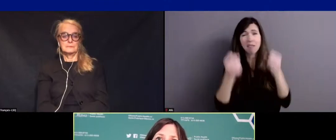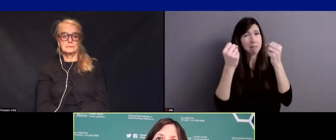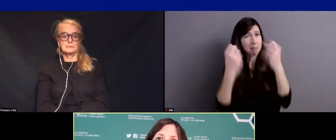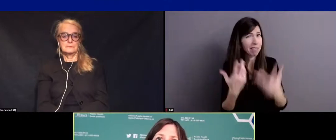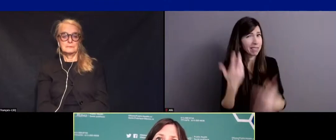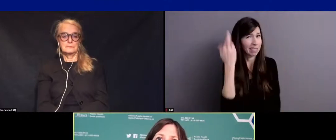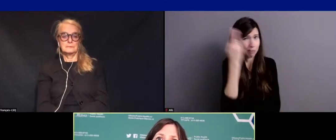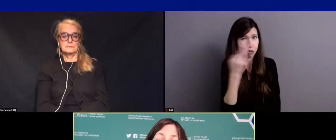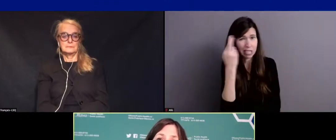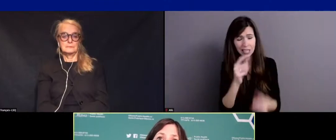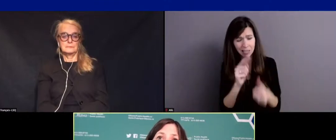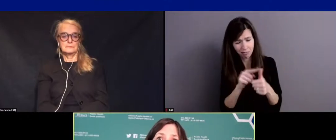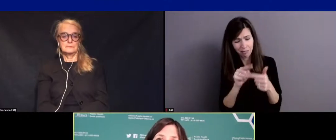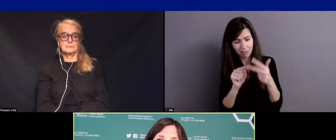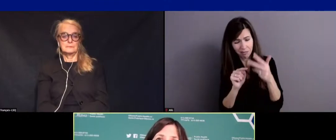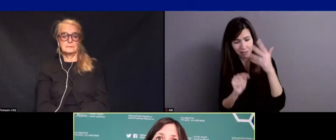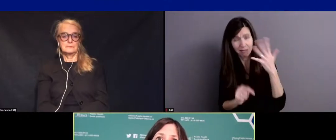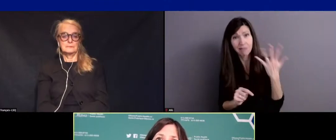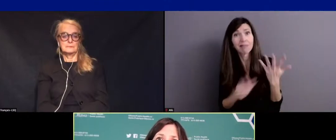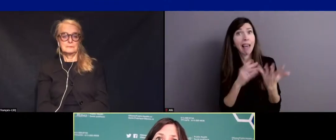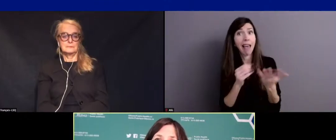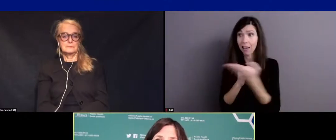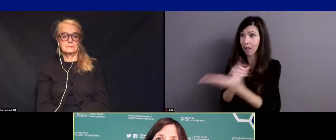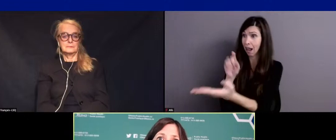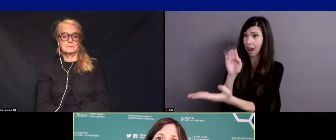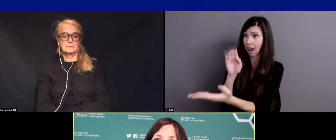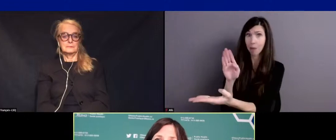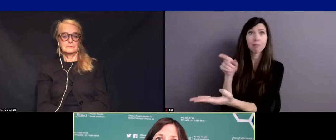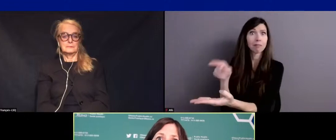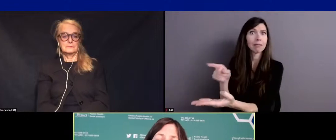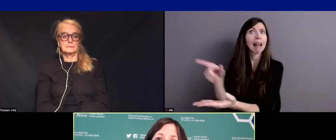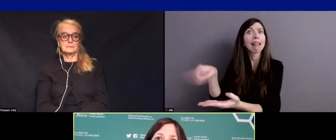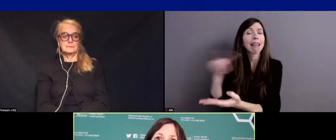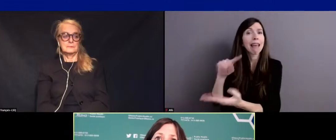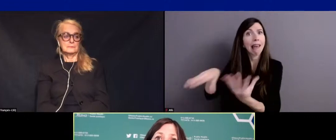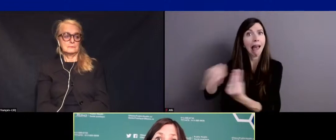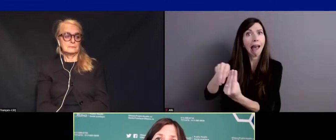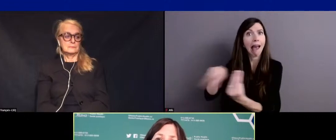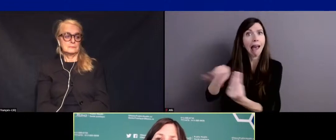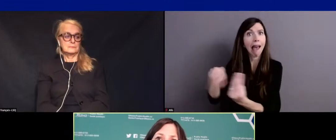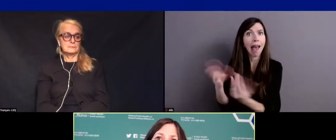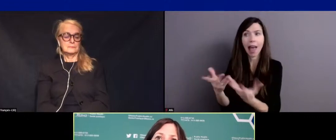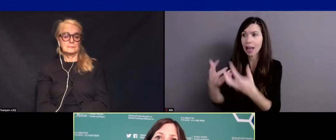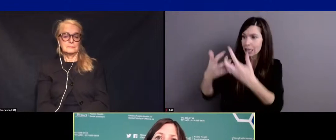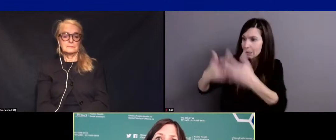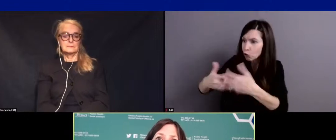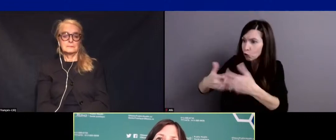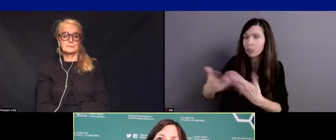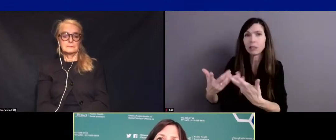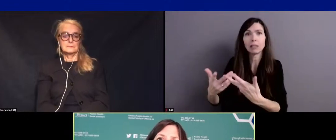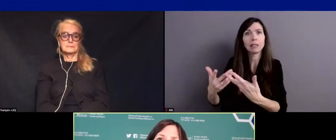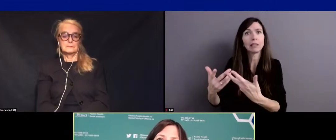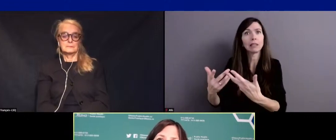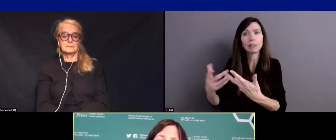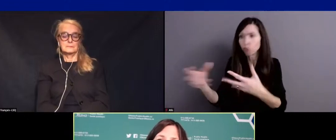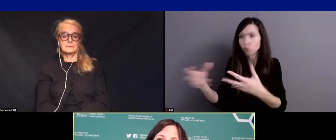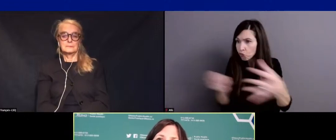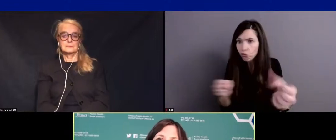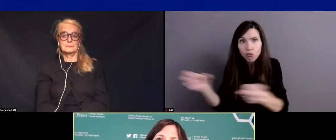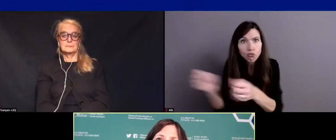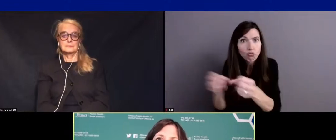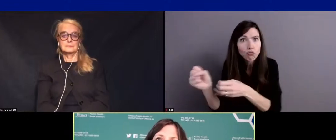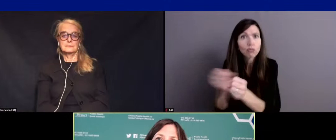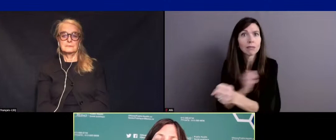that labs continue to add machines and people to grow the capacity. And